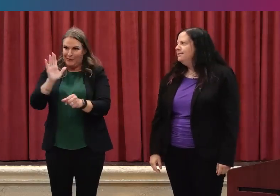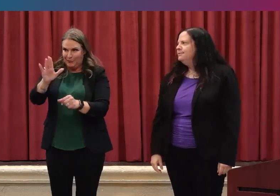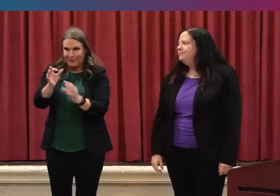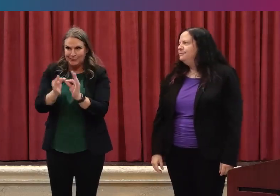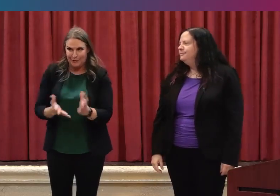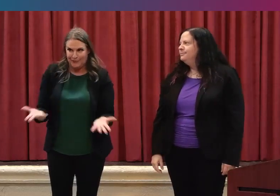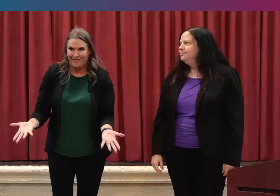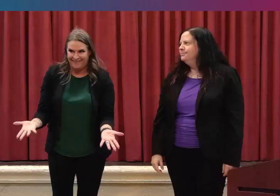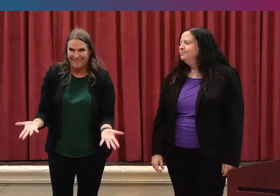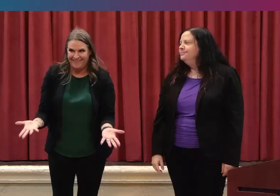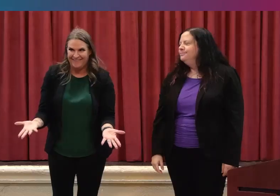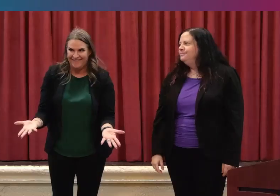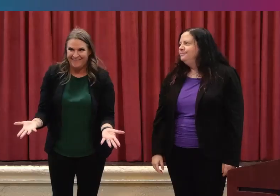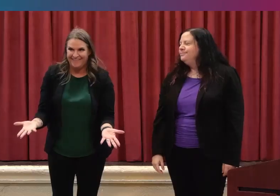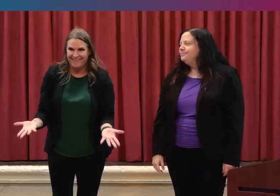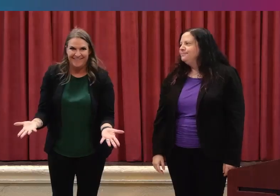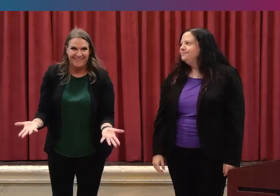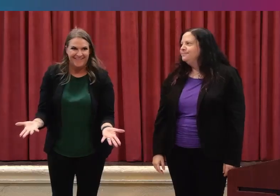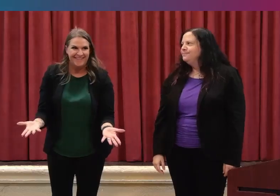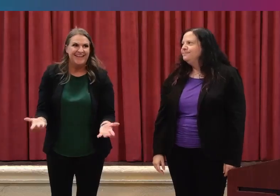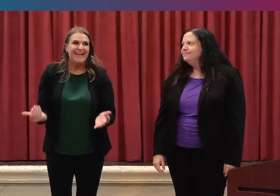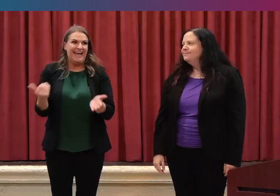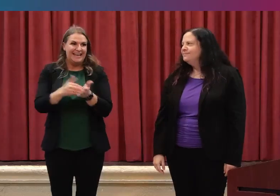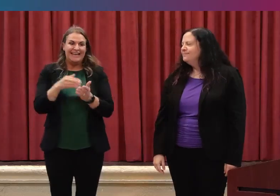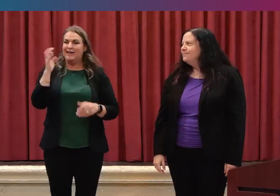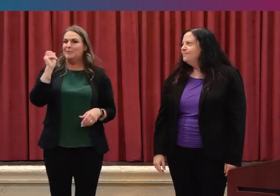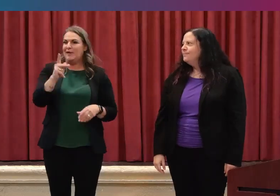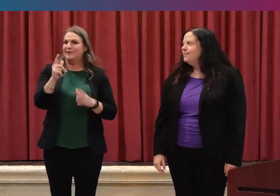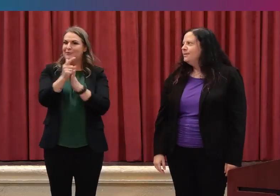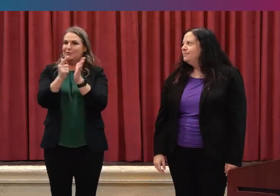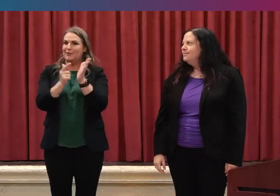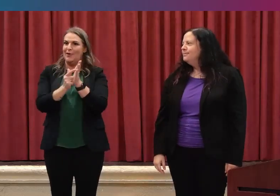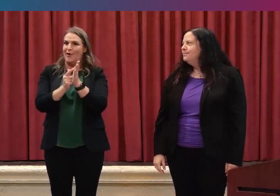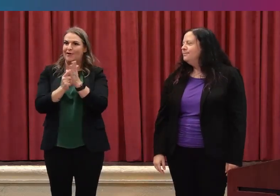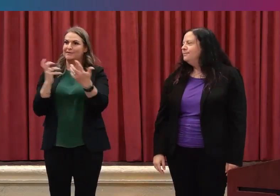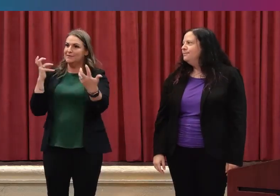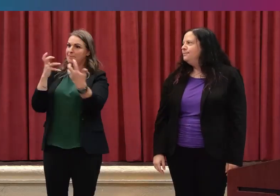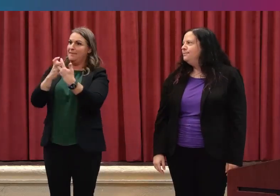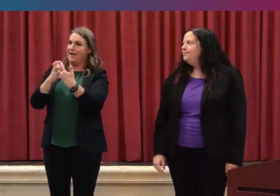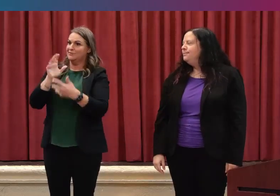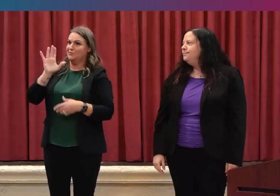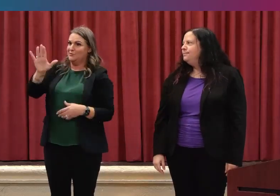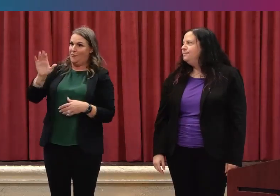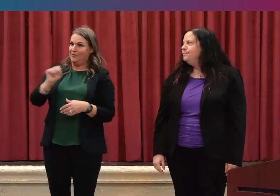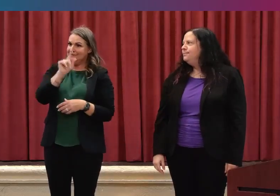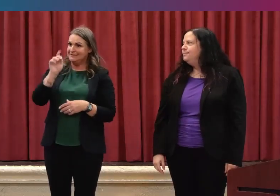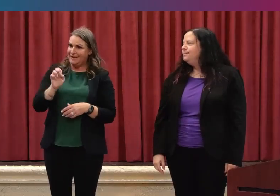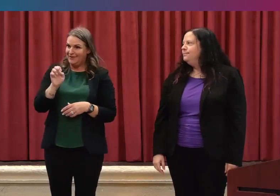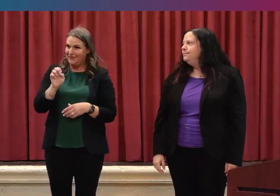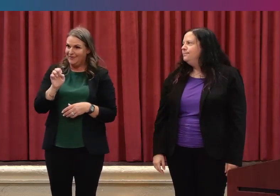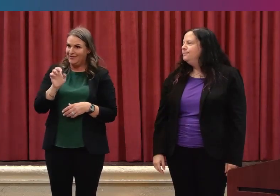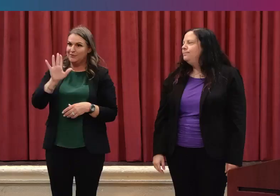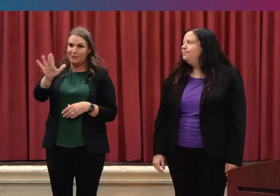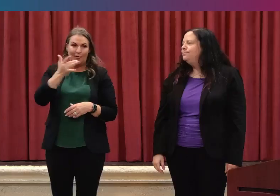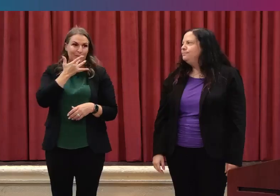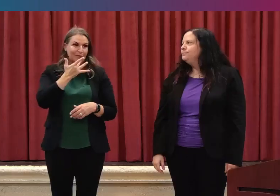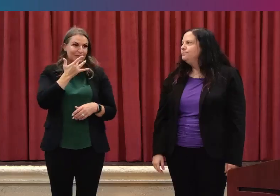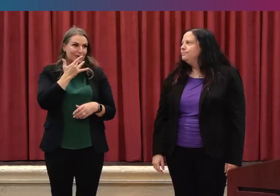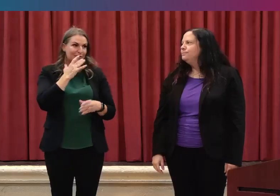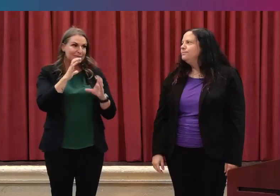And you have a right to fire your interpreter, to not work with that interpreter again, because we go back to the law that states that they have to match